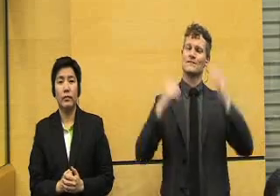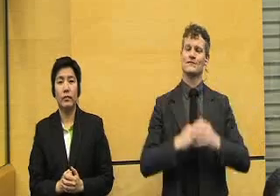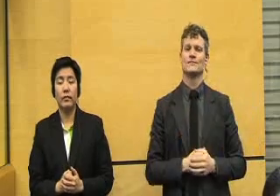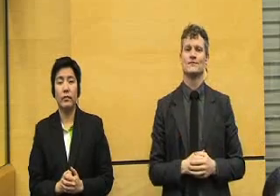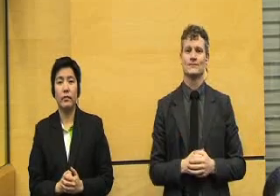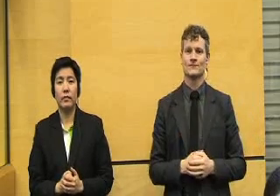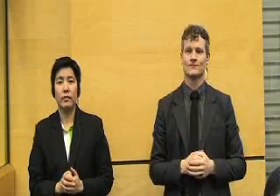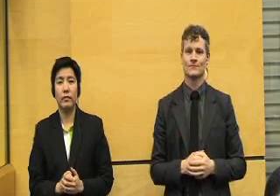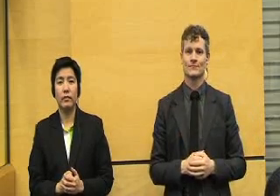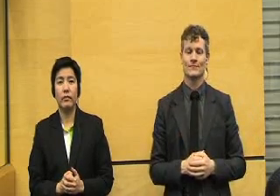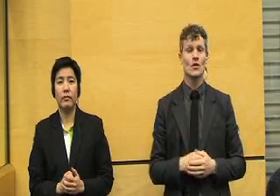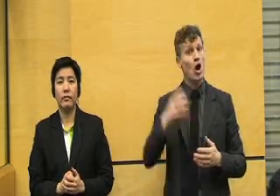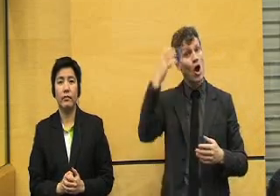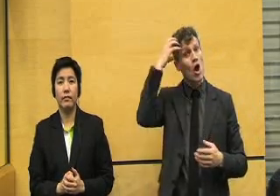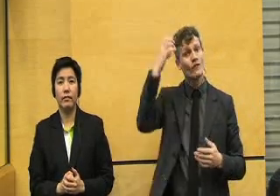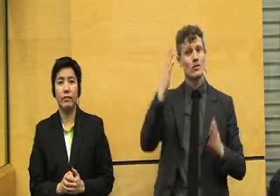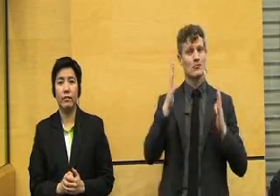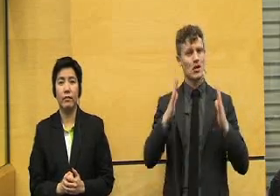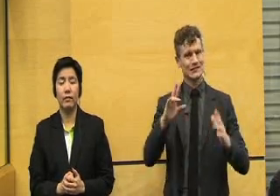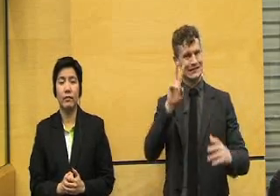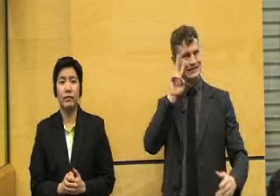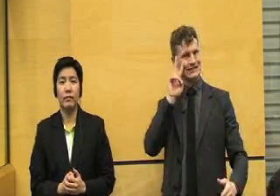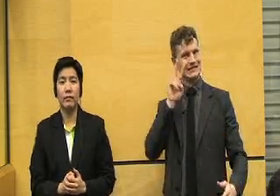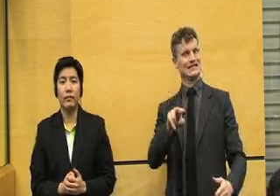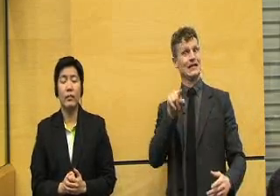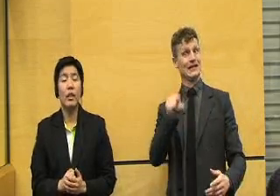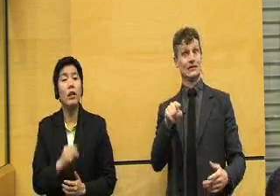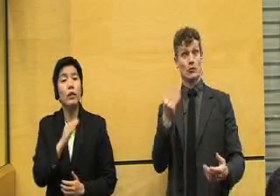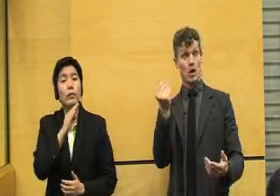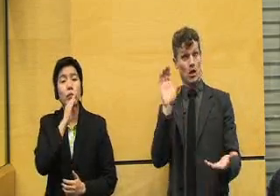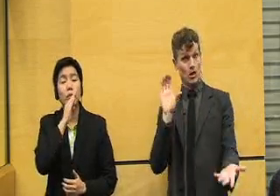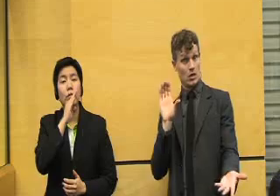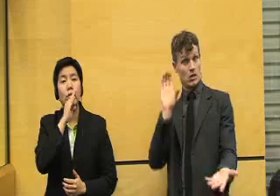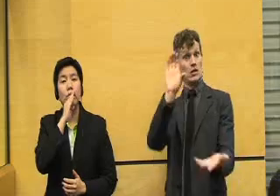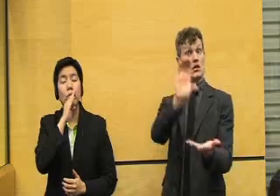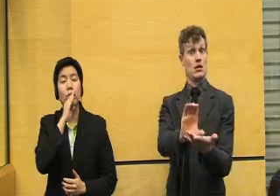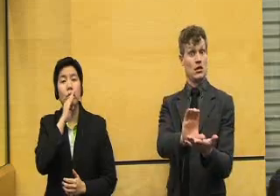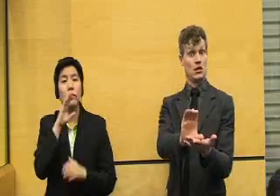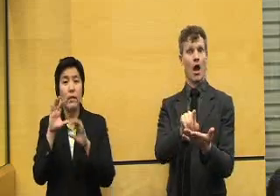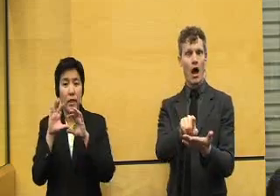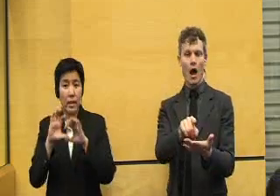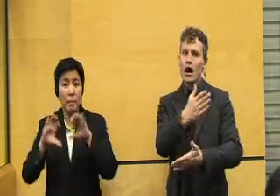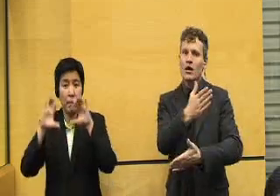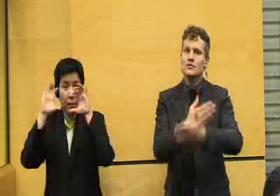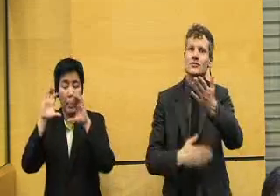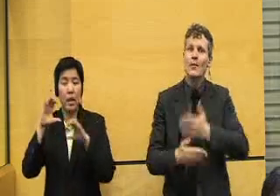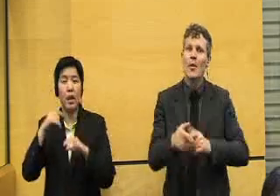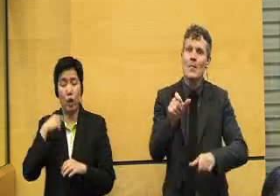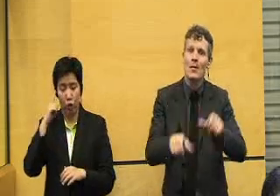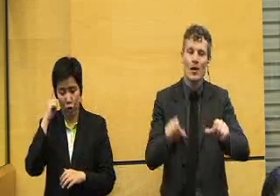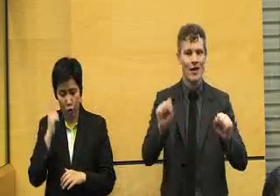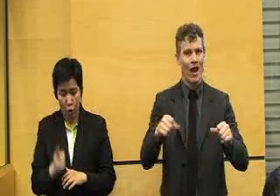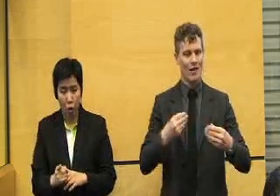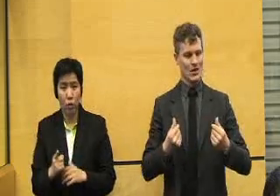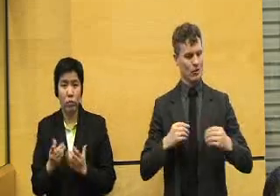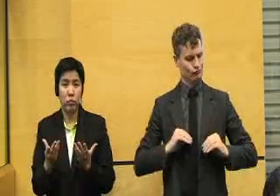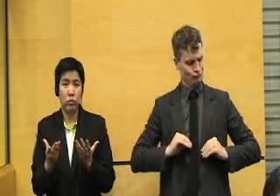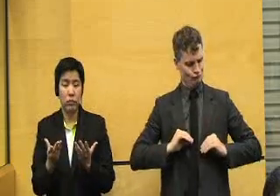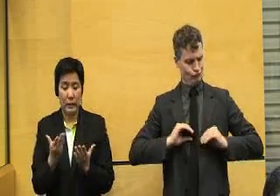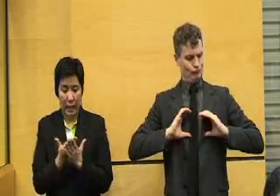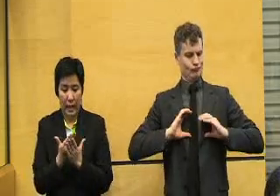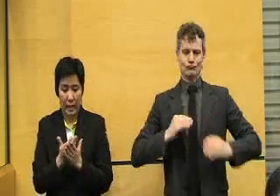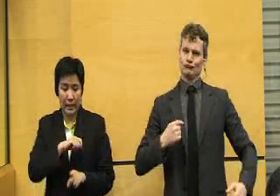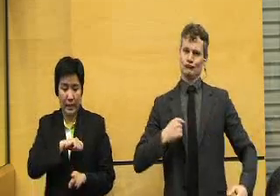The more persons with disabilities can live inclusively in society, the more they will regain the sense of dignity, and in turn they